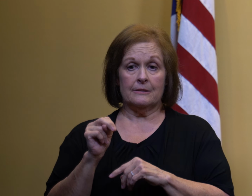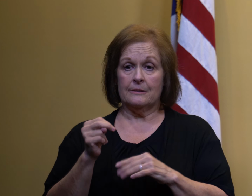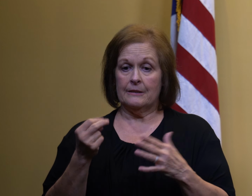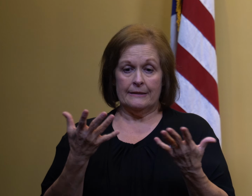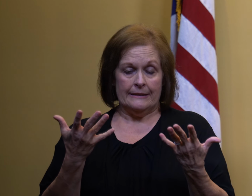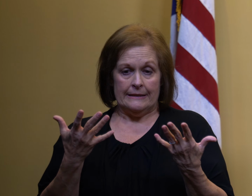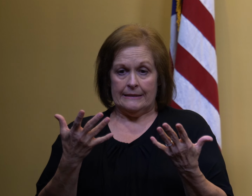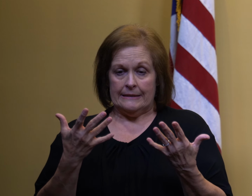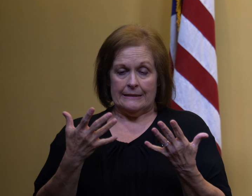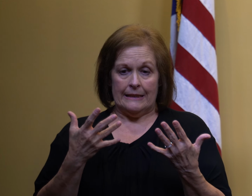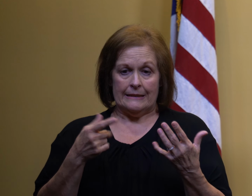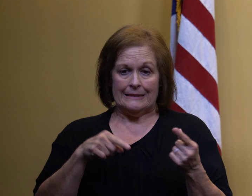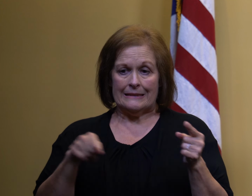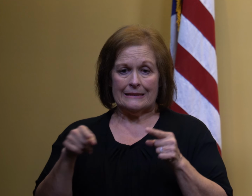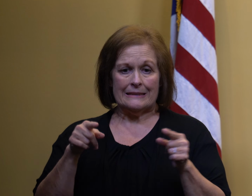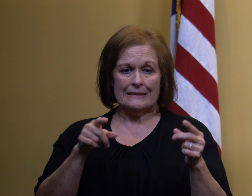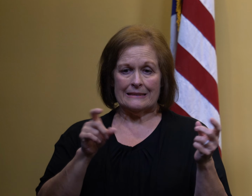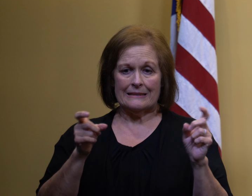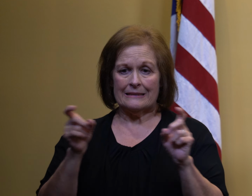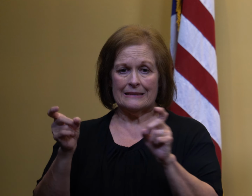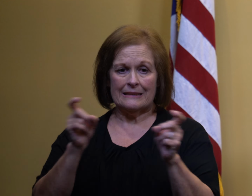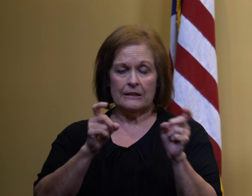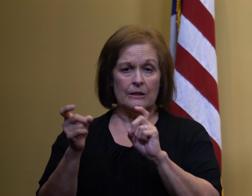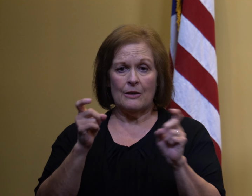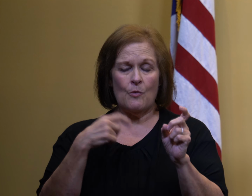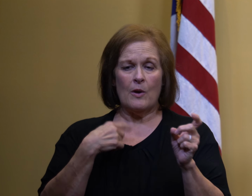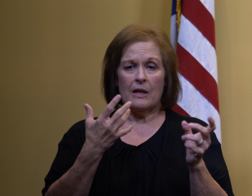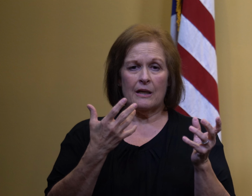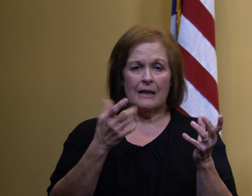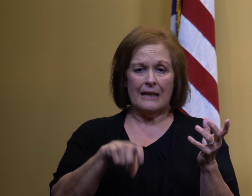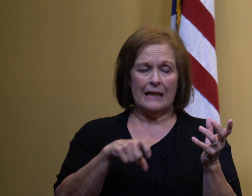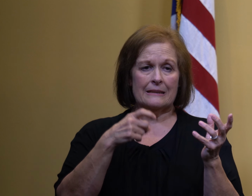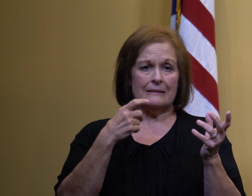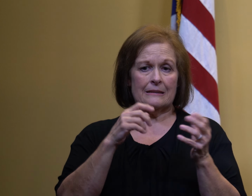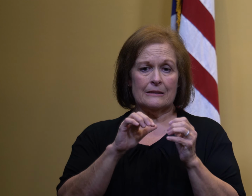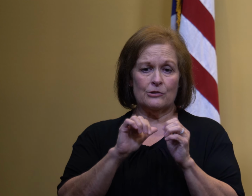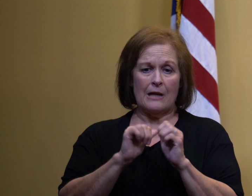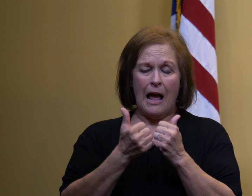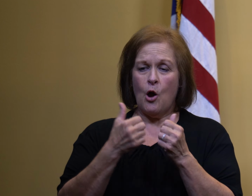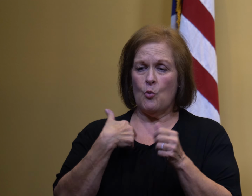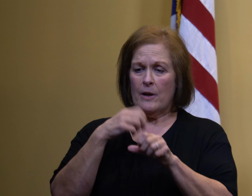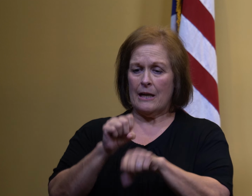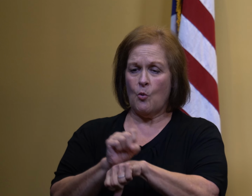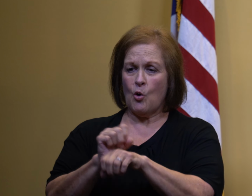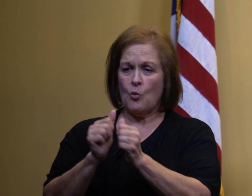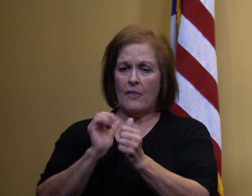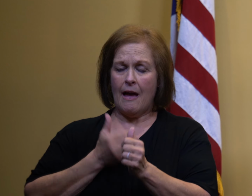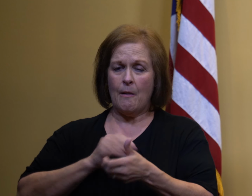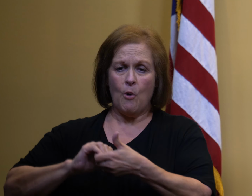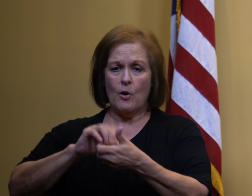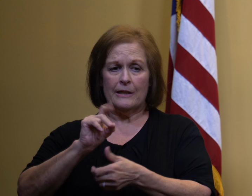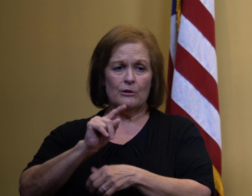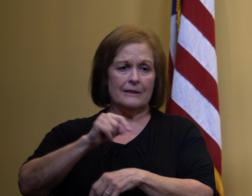scattershot approach, it seems, and we're really wanting to get our hands around it, but we need to work with our partners. DOTD is one of